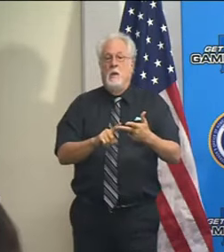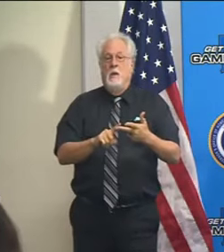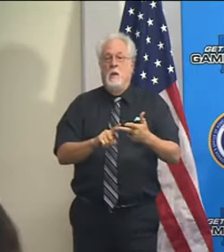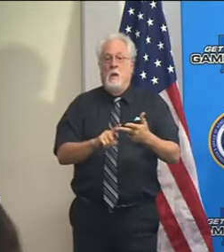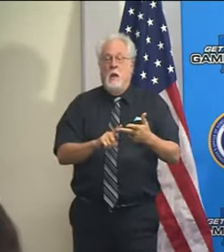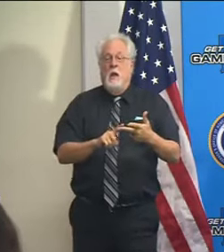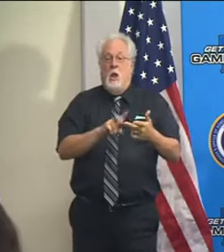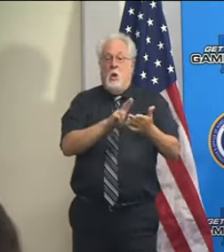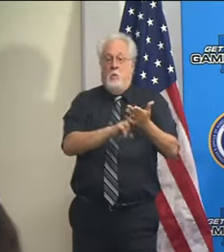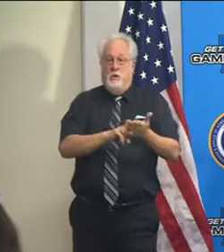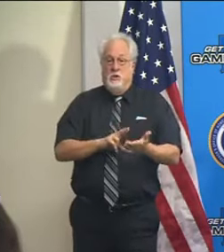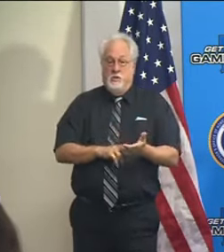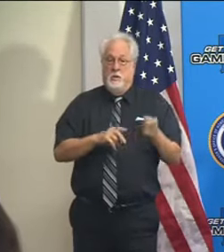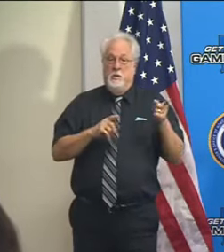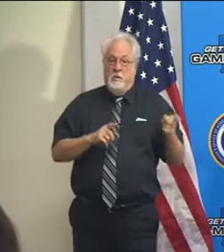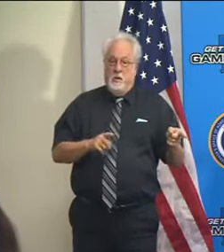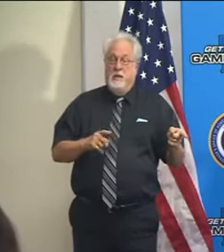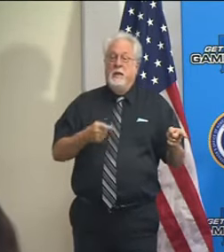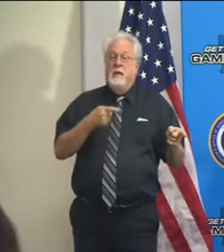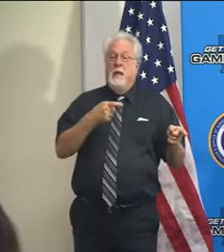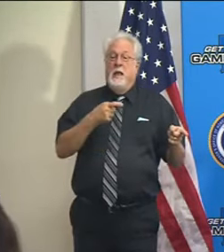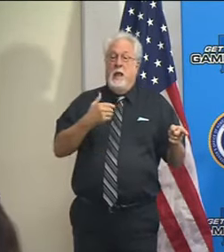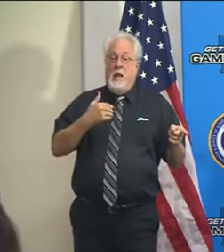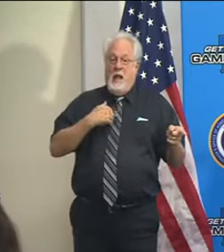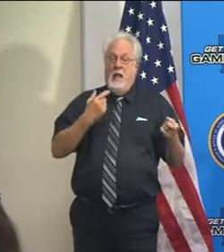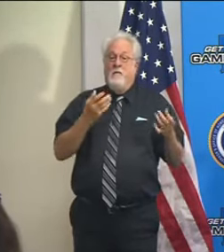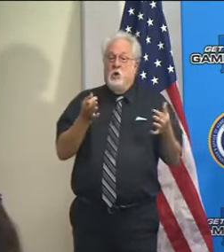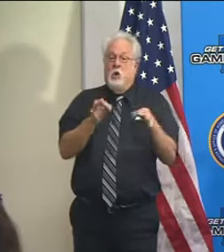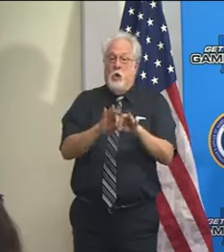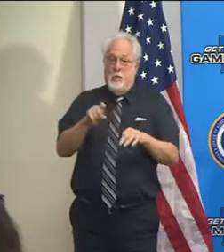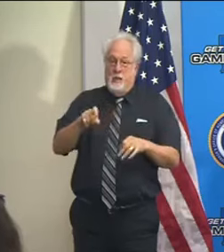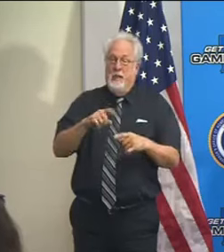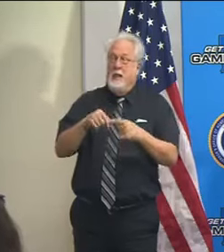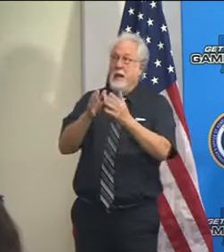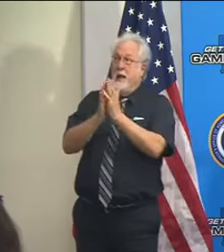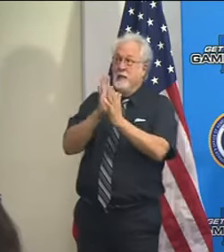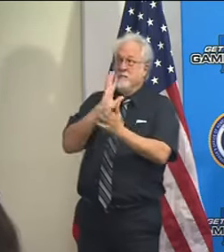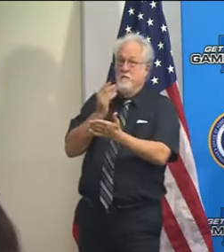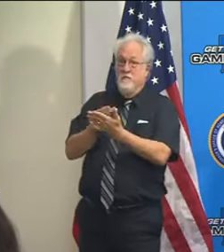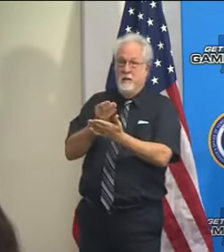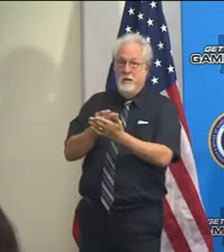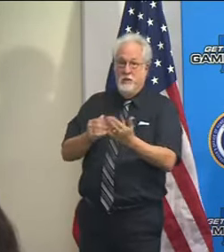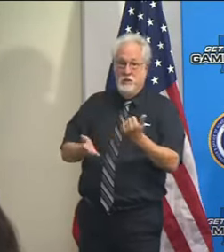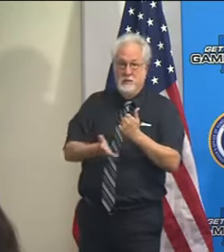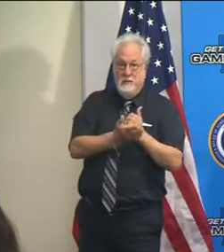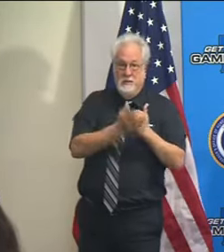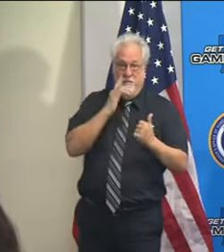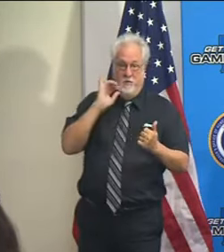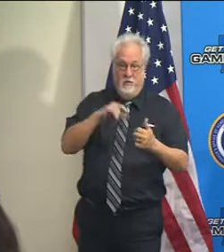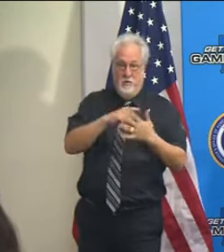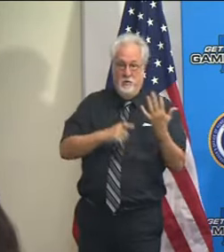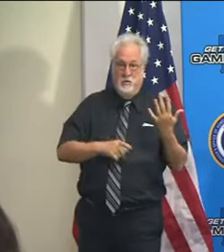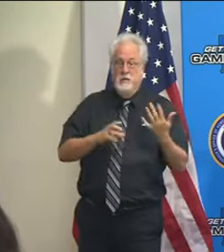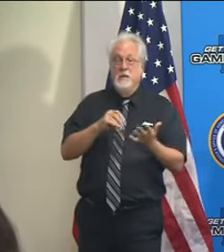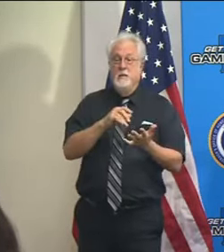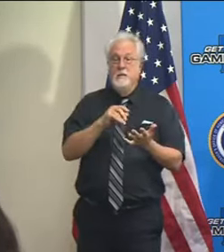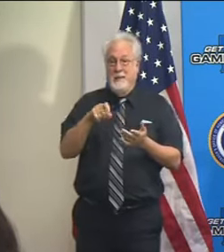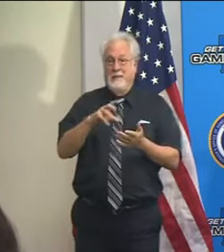At registration, the applicant asserts that he or she has critical needs and requests financial assistance for those needs and